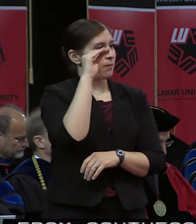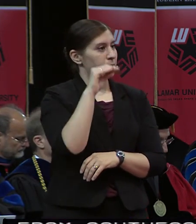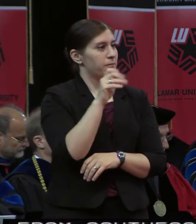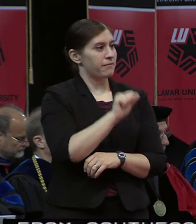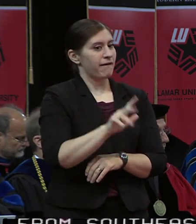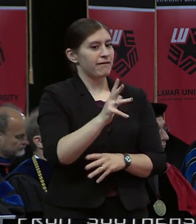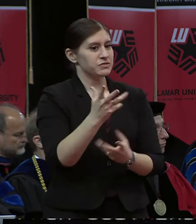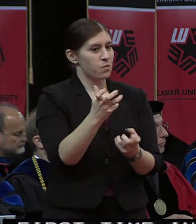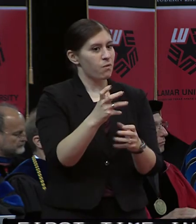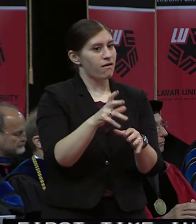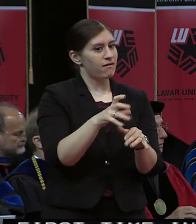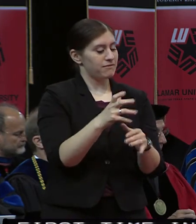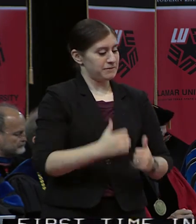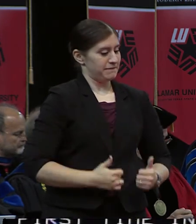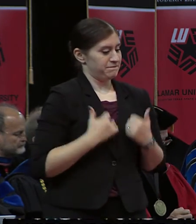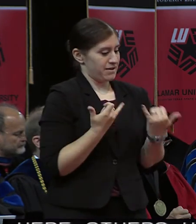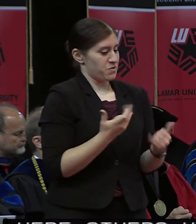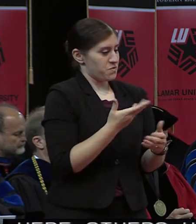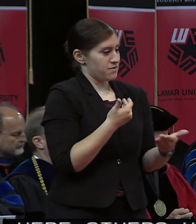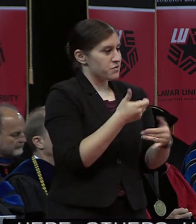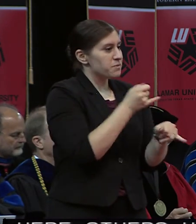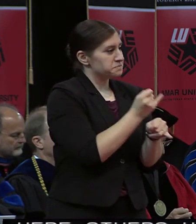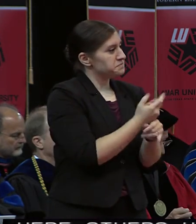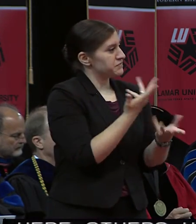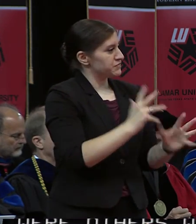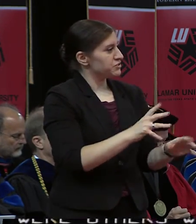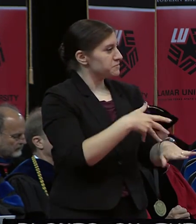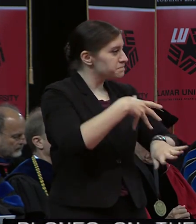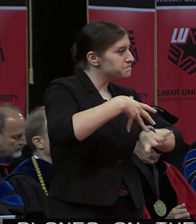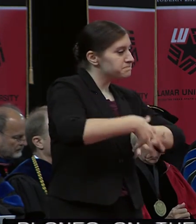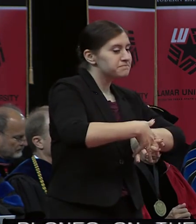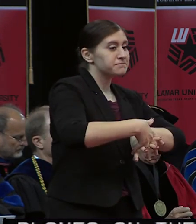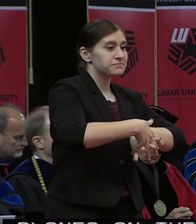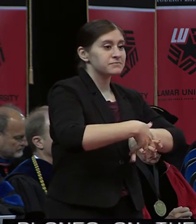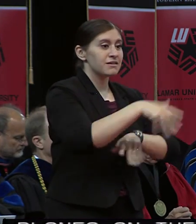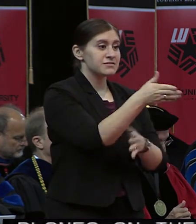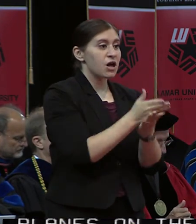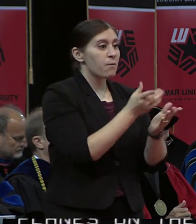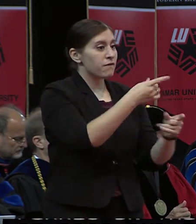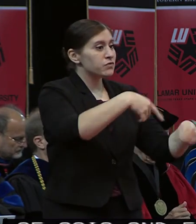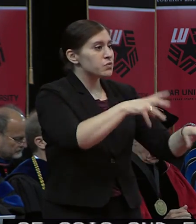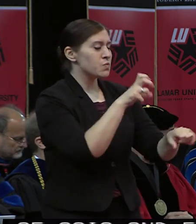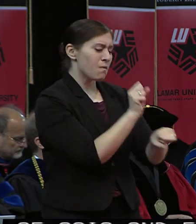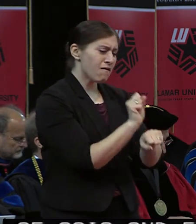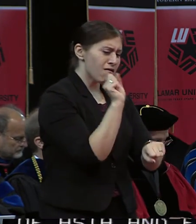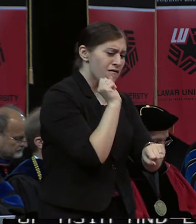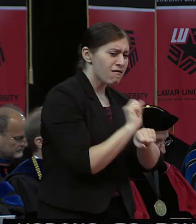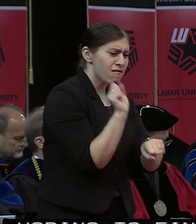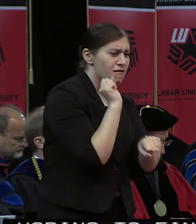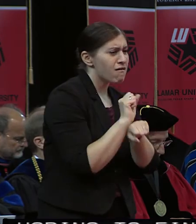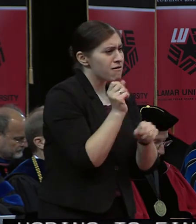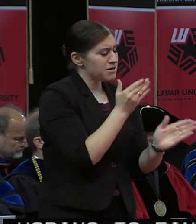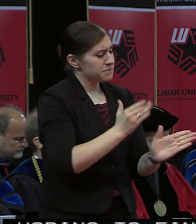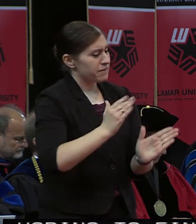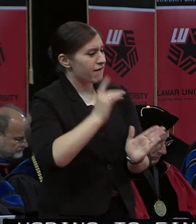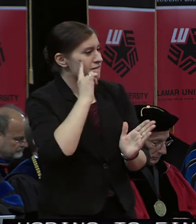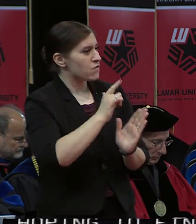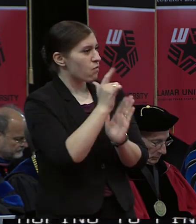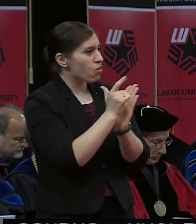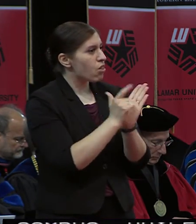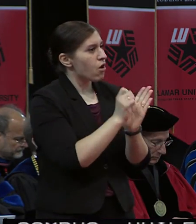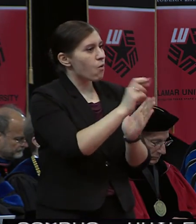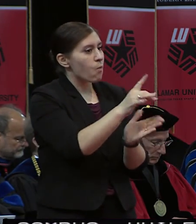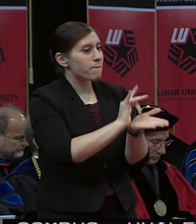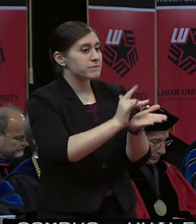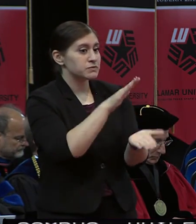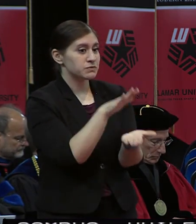find a home on our campus. They have. While some of you have been working tirelessly to prepare for law or medical